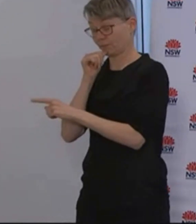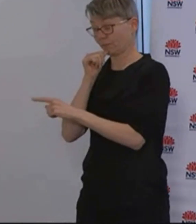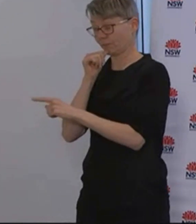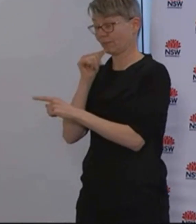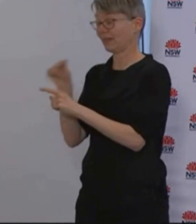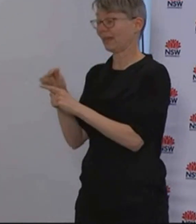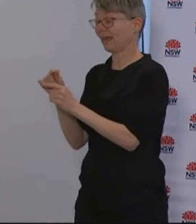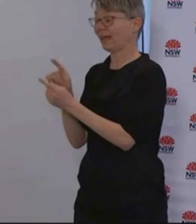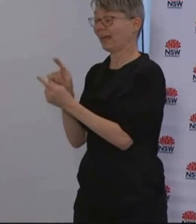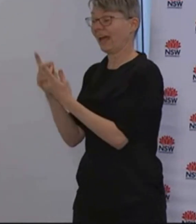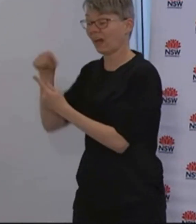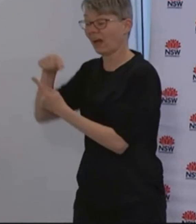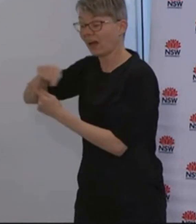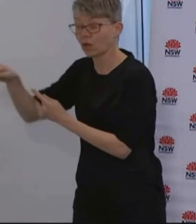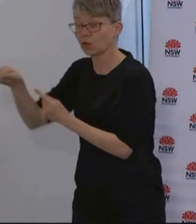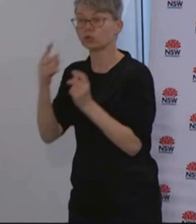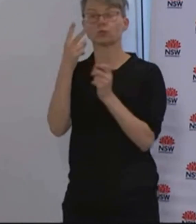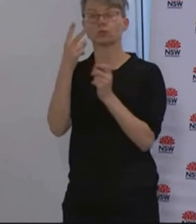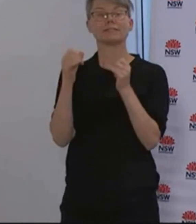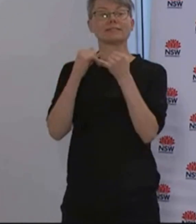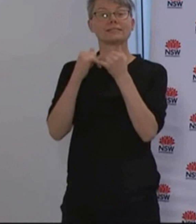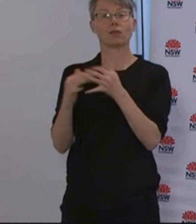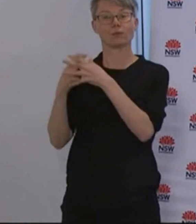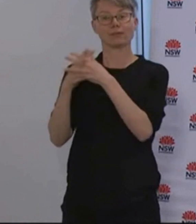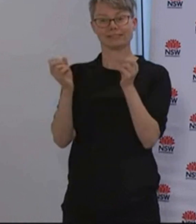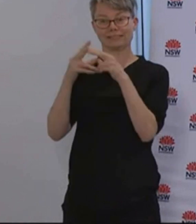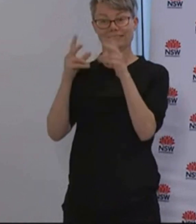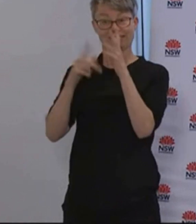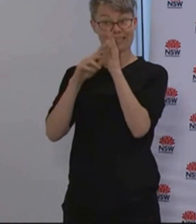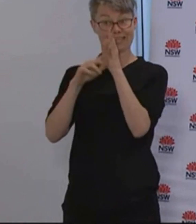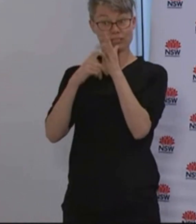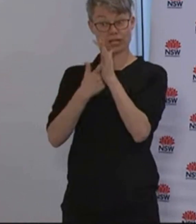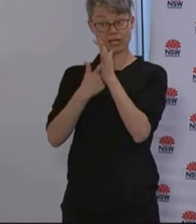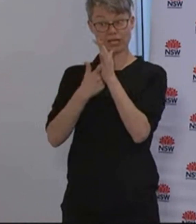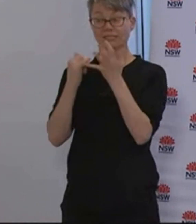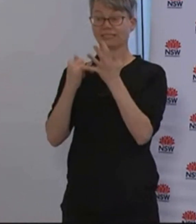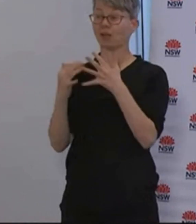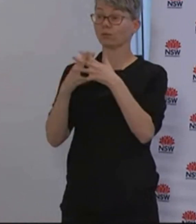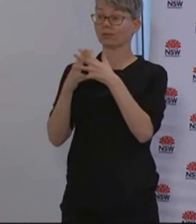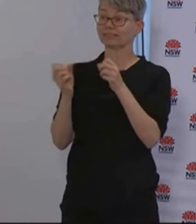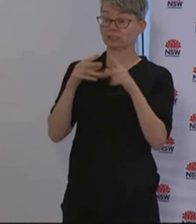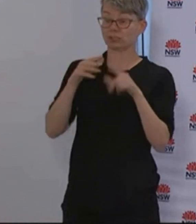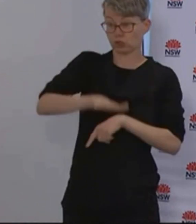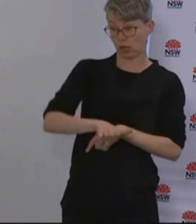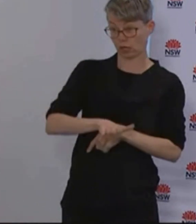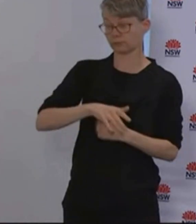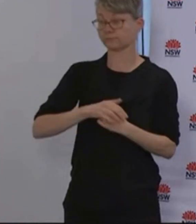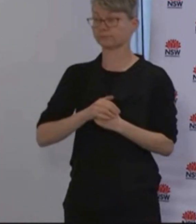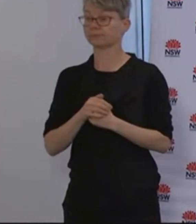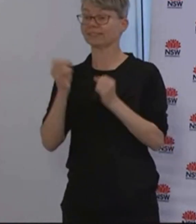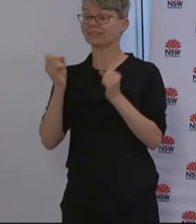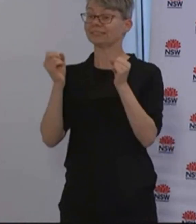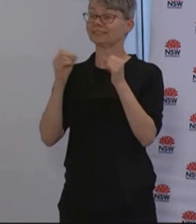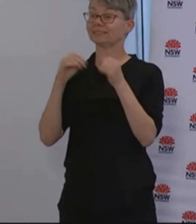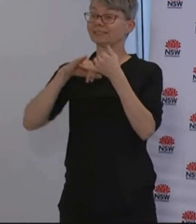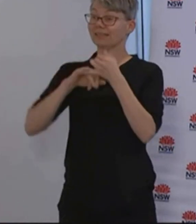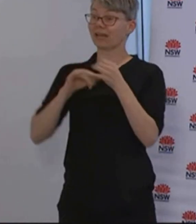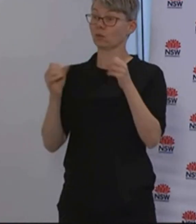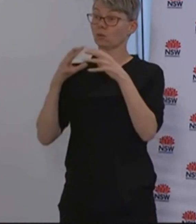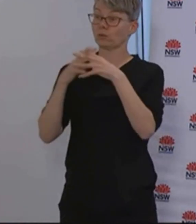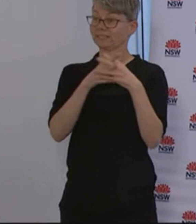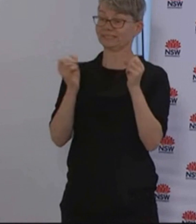2 southwestern Sydney teenagers, a southwestern Sydney child, a southwestern Sydney man in his